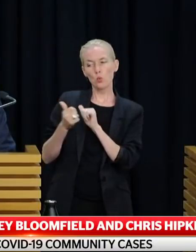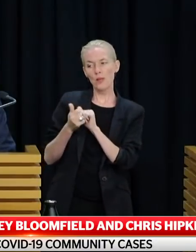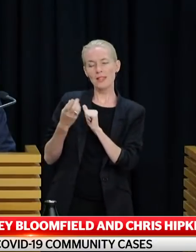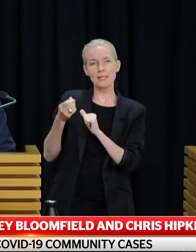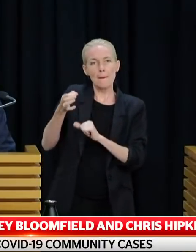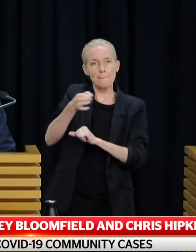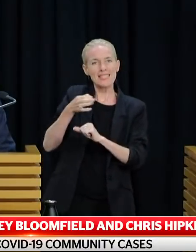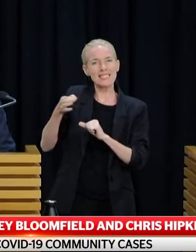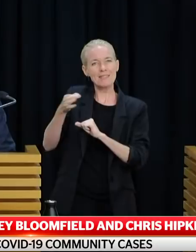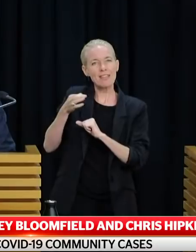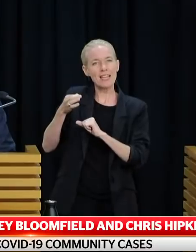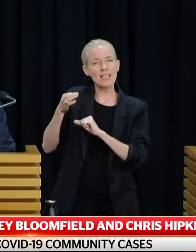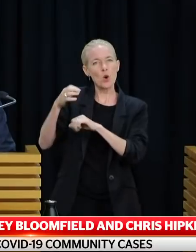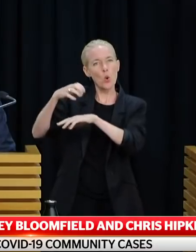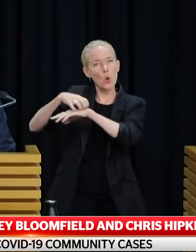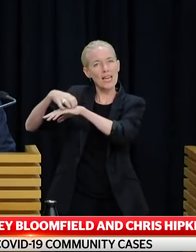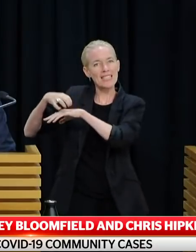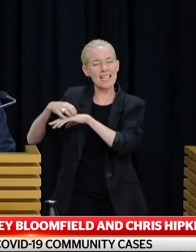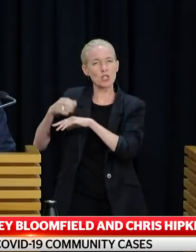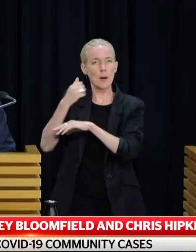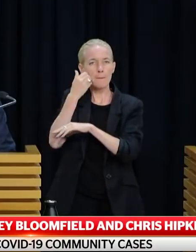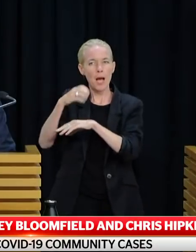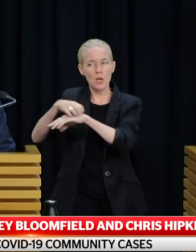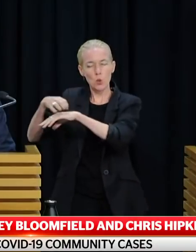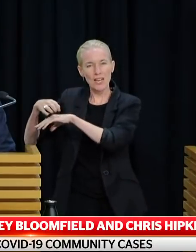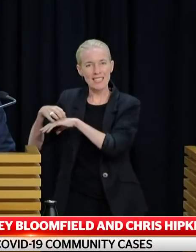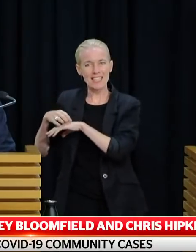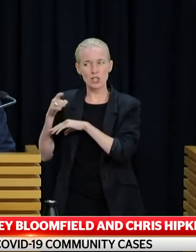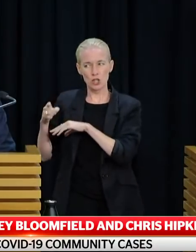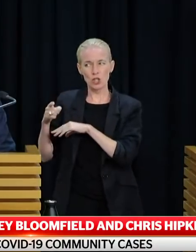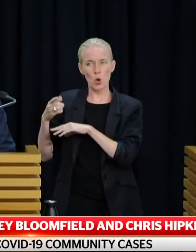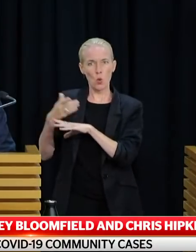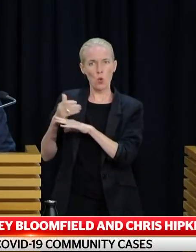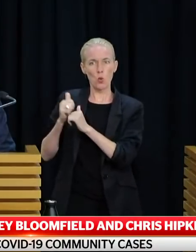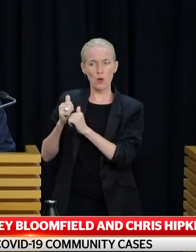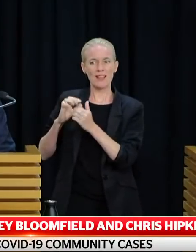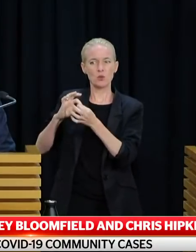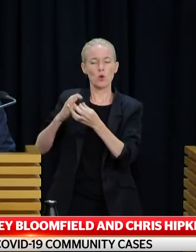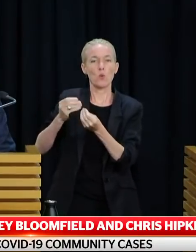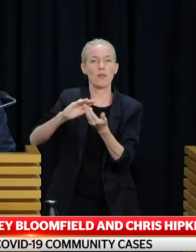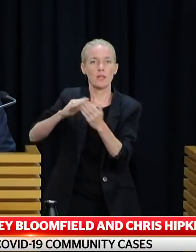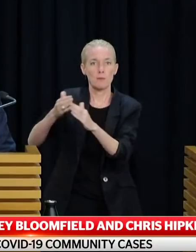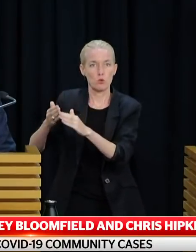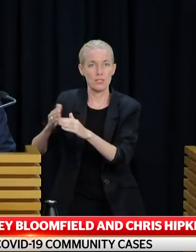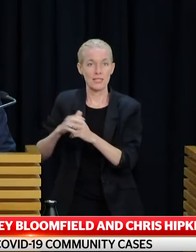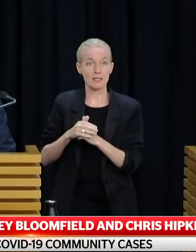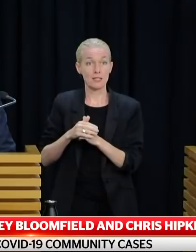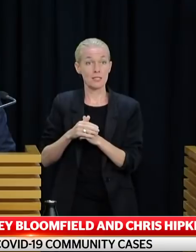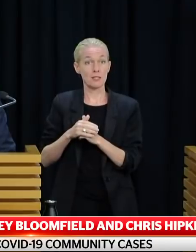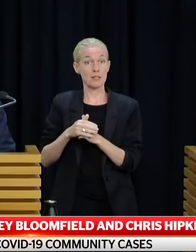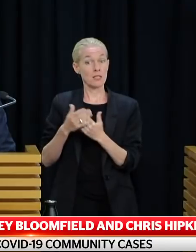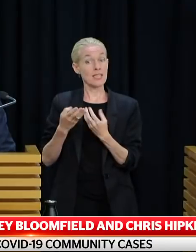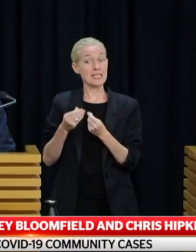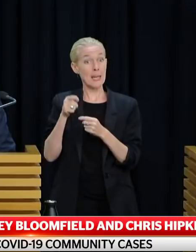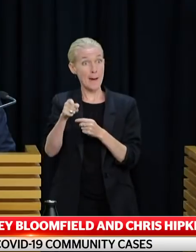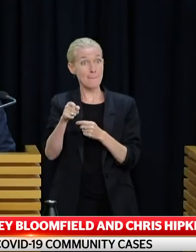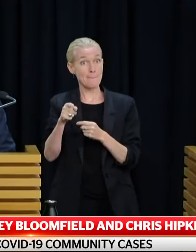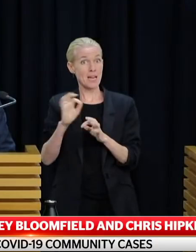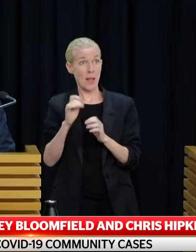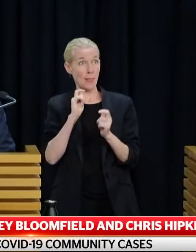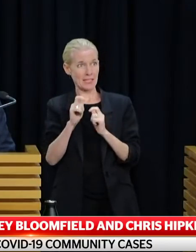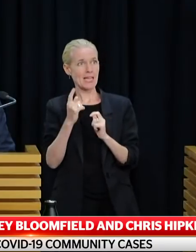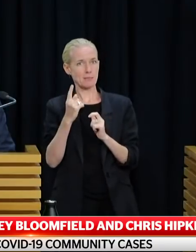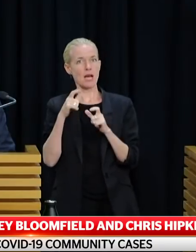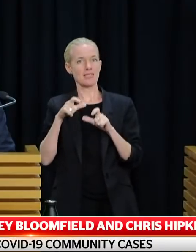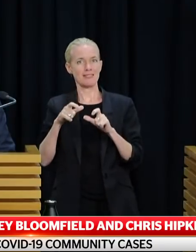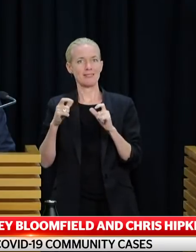those students were isolating, they weren't going back to school without a test, and for those who are having trouble accessing testing, that was being supported.